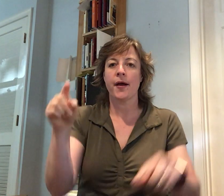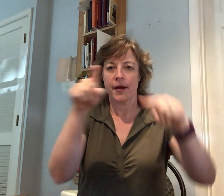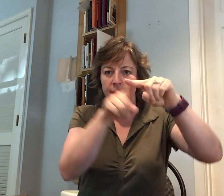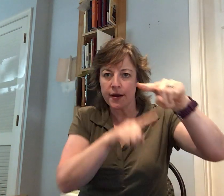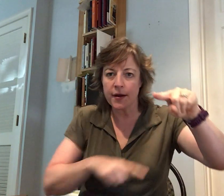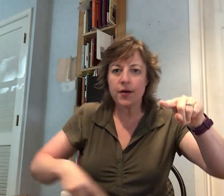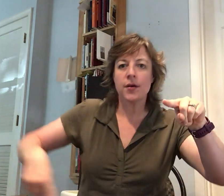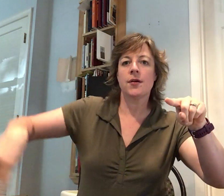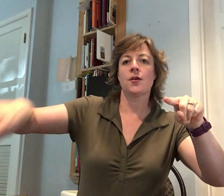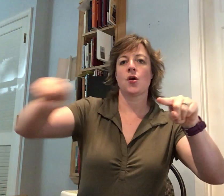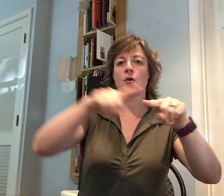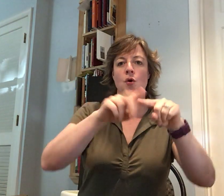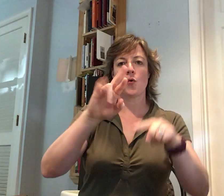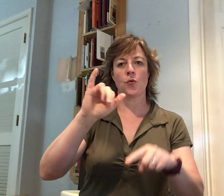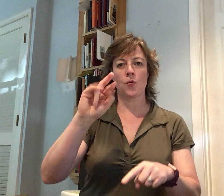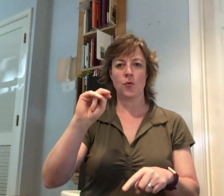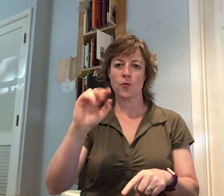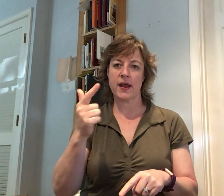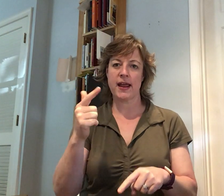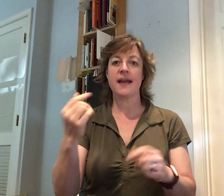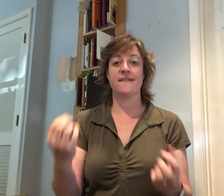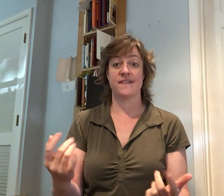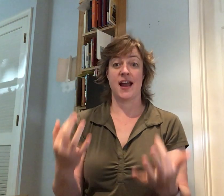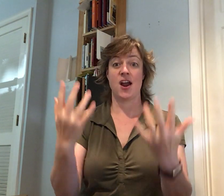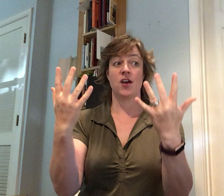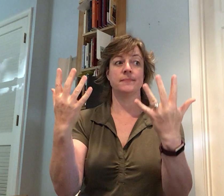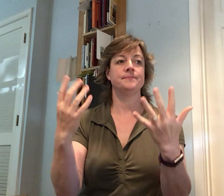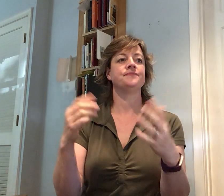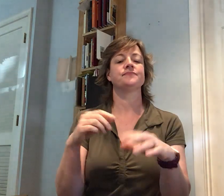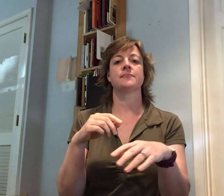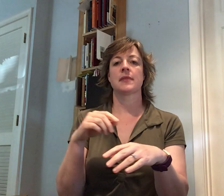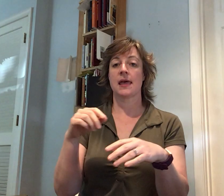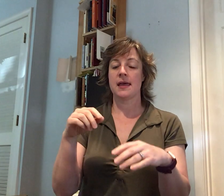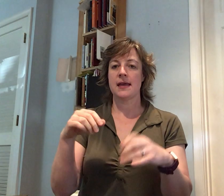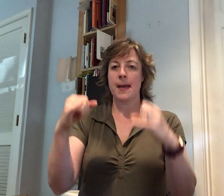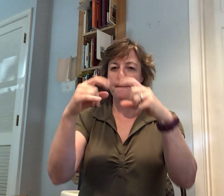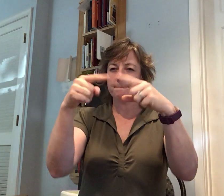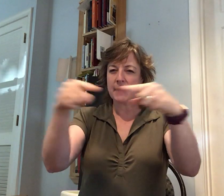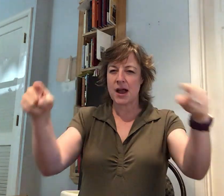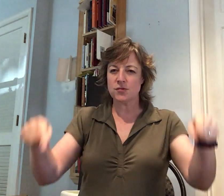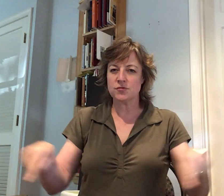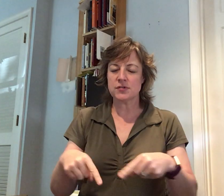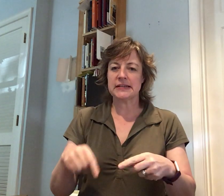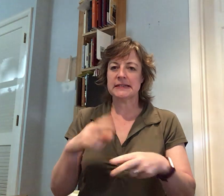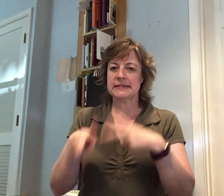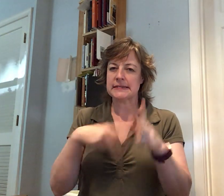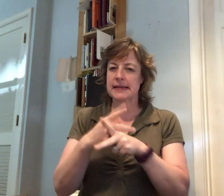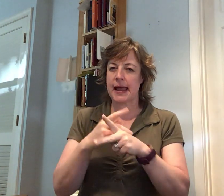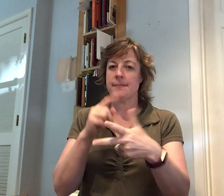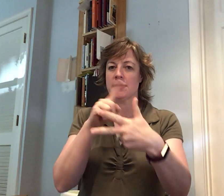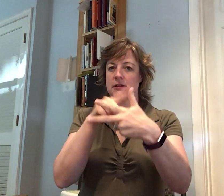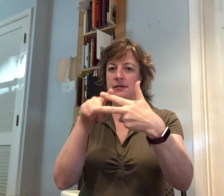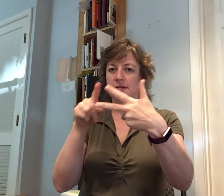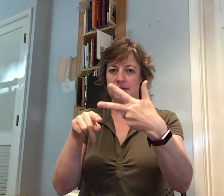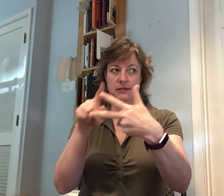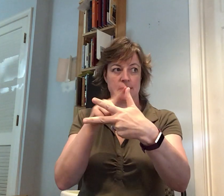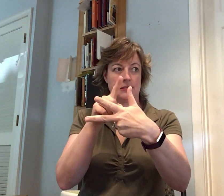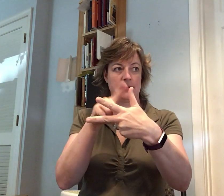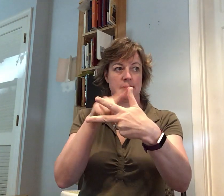There are three types of plate boundaries: transform boundaries, divergent boundaries, and